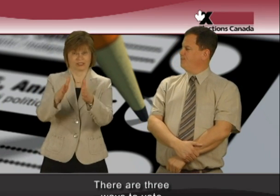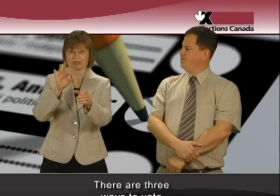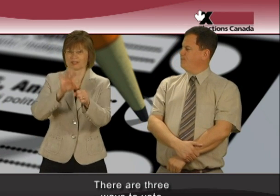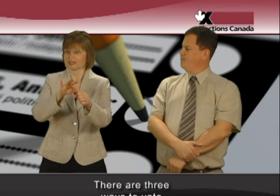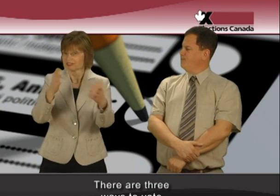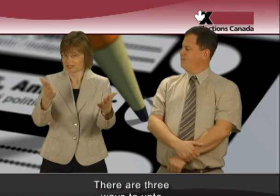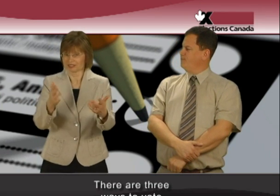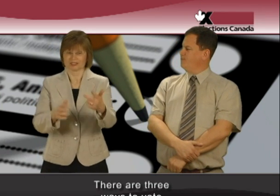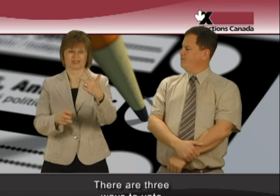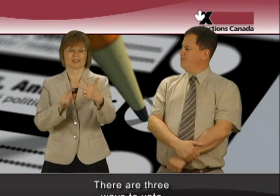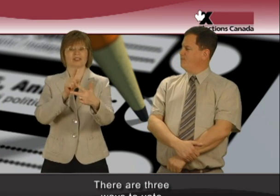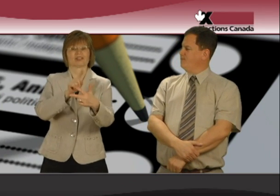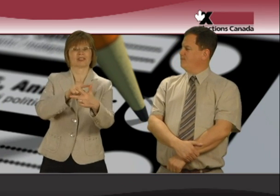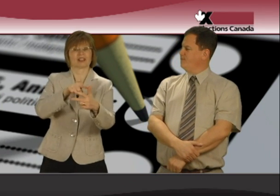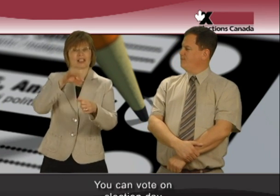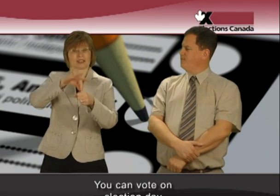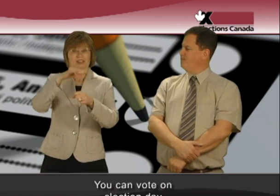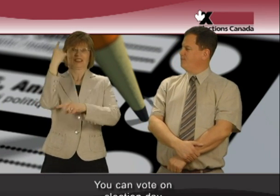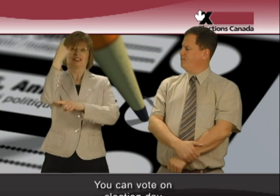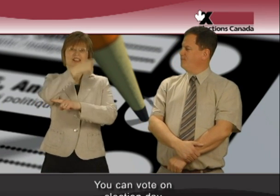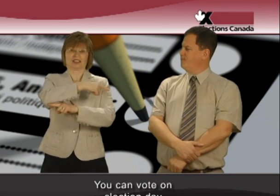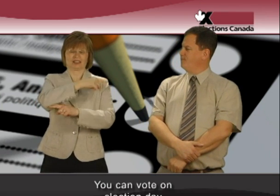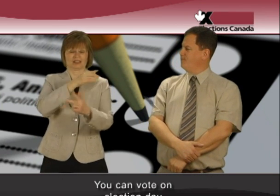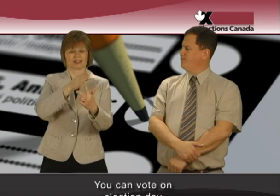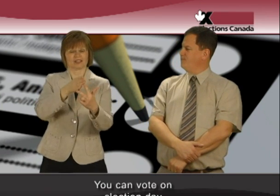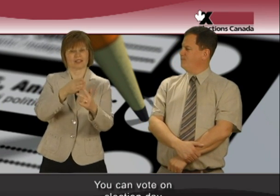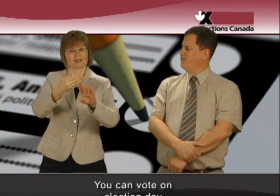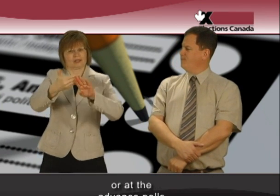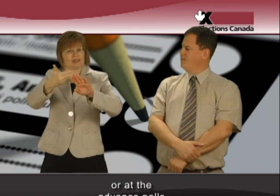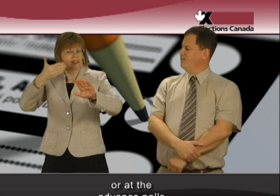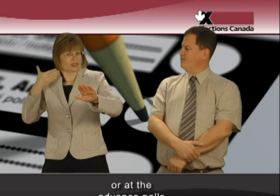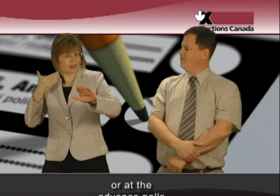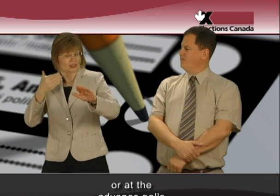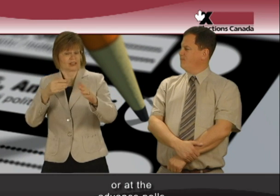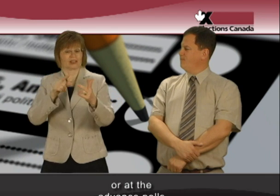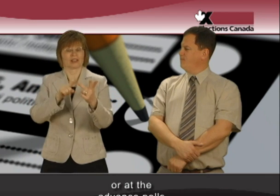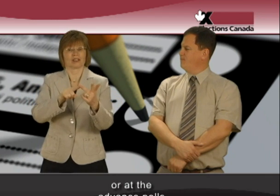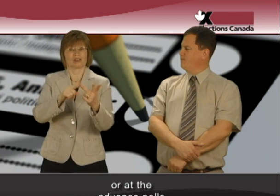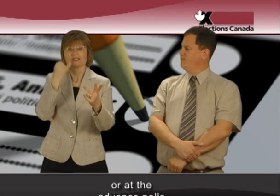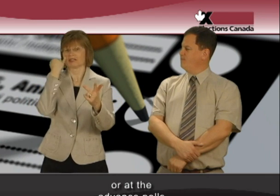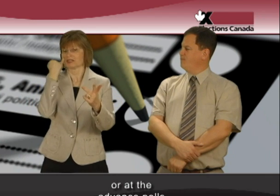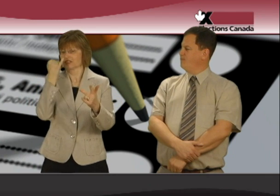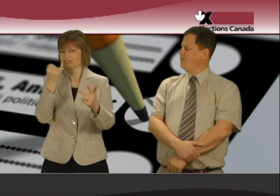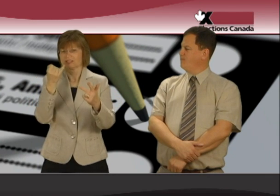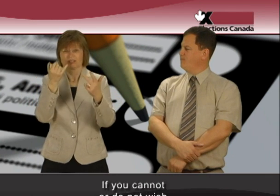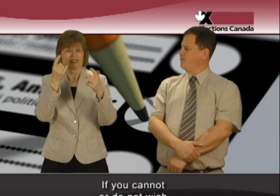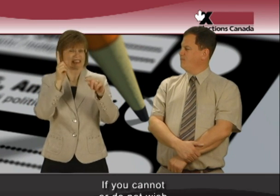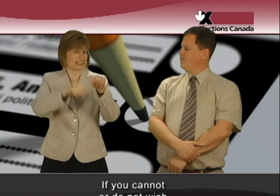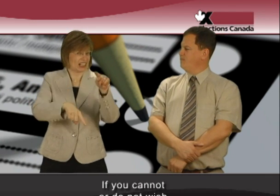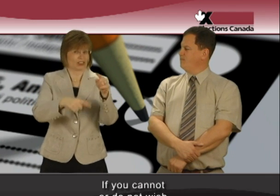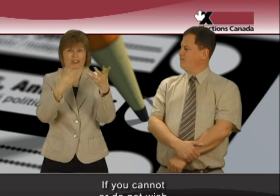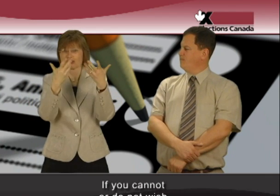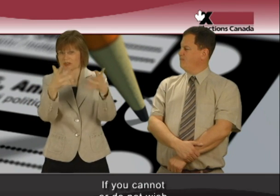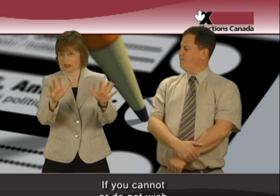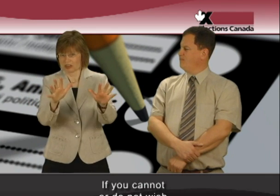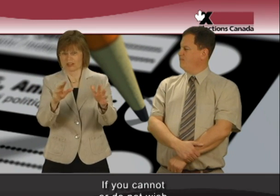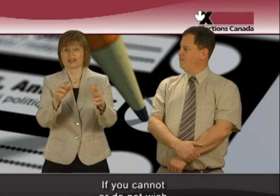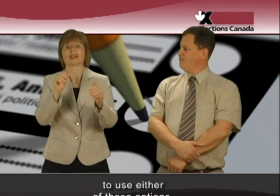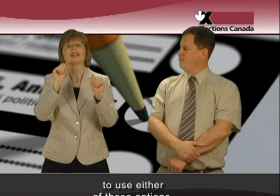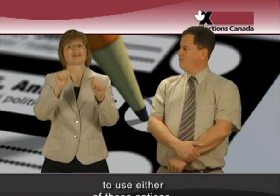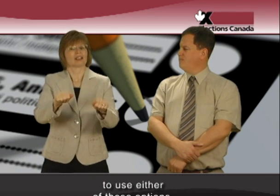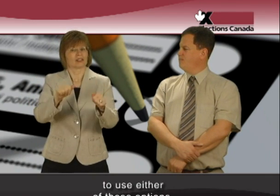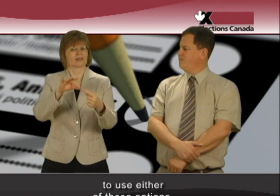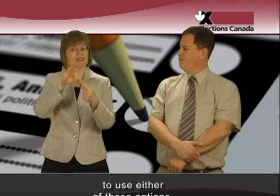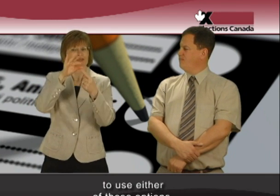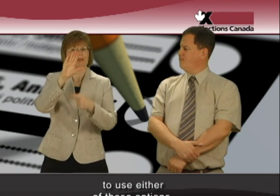There are three ways to vote. You can vote on Election Day or at the advance polls. If you cannot or do not